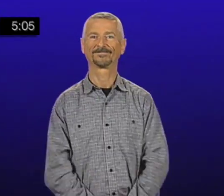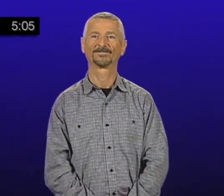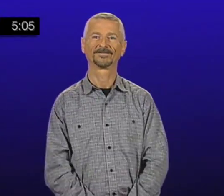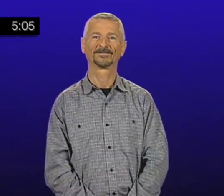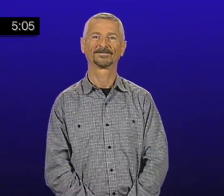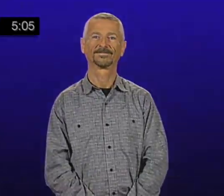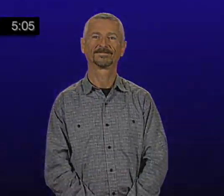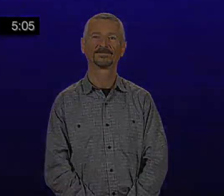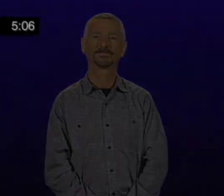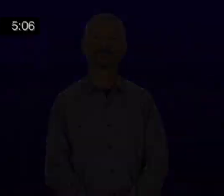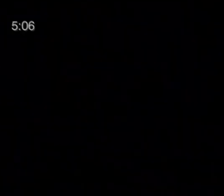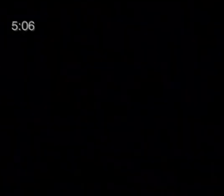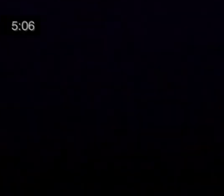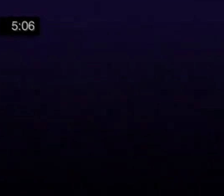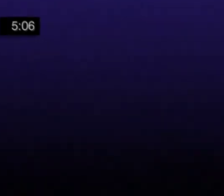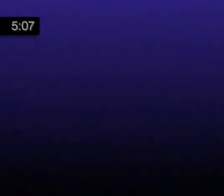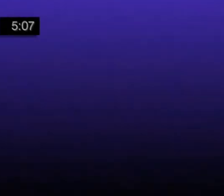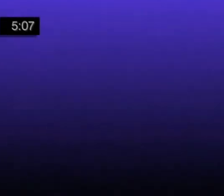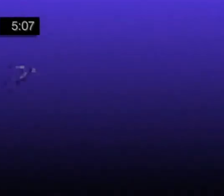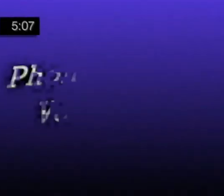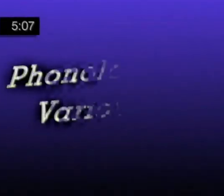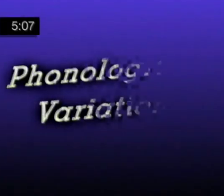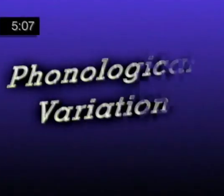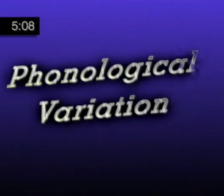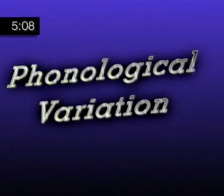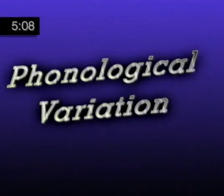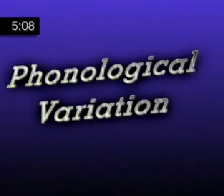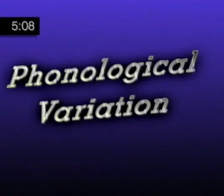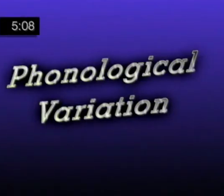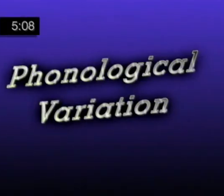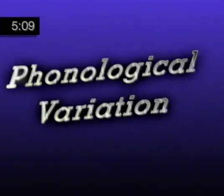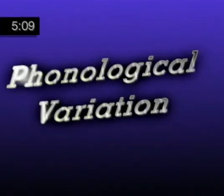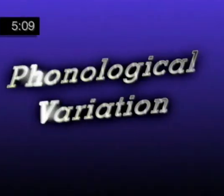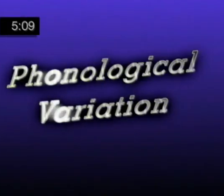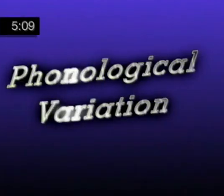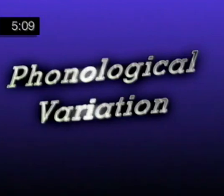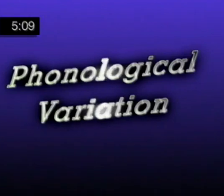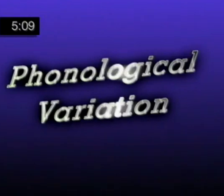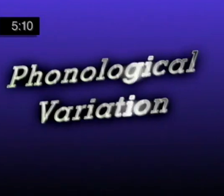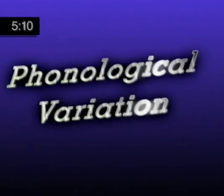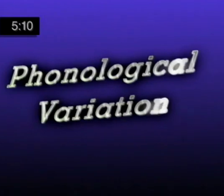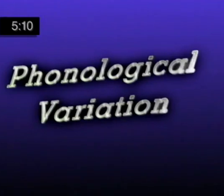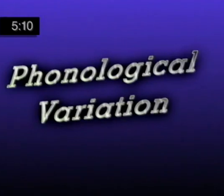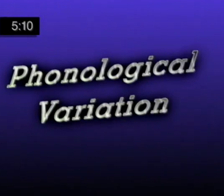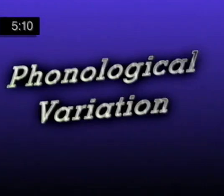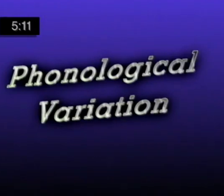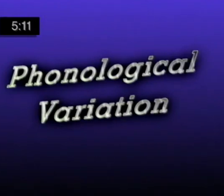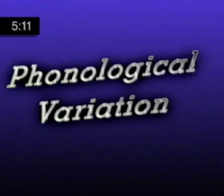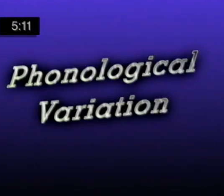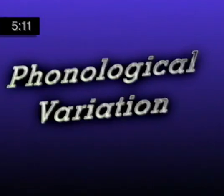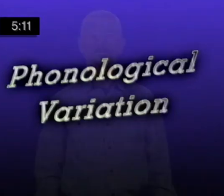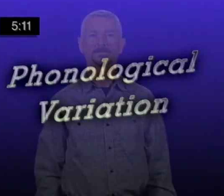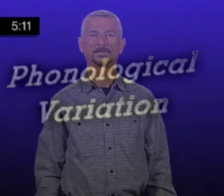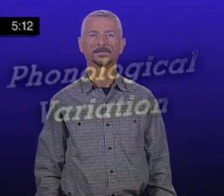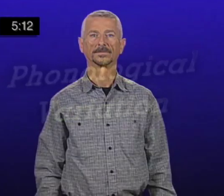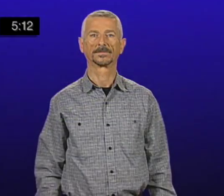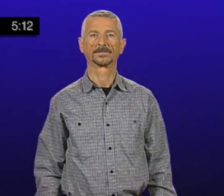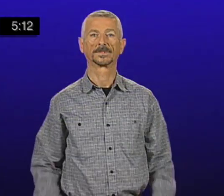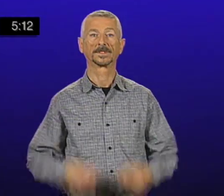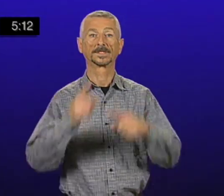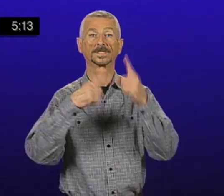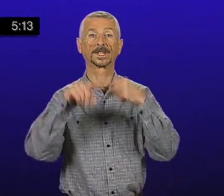three